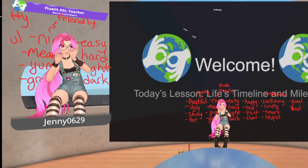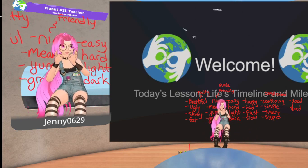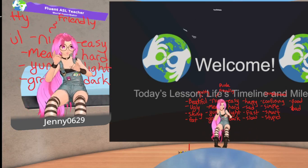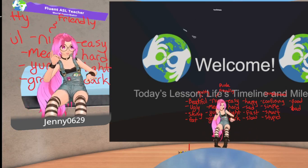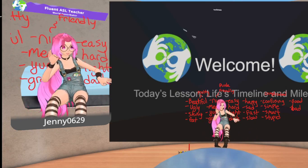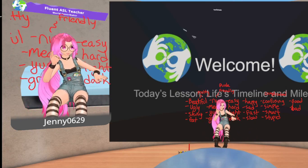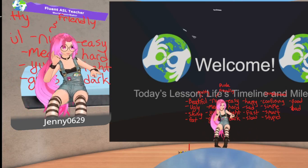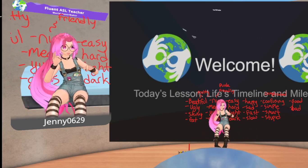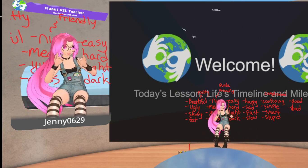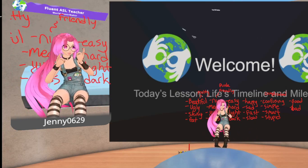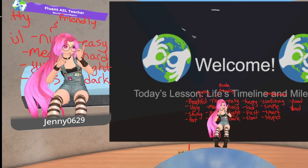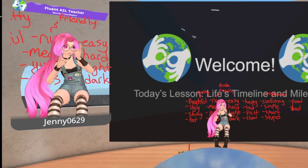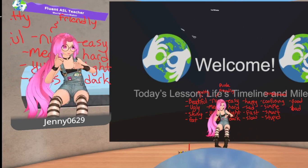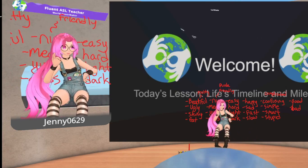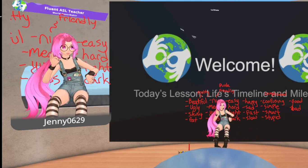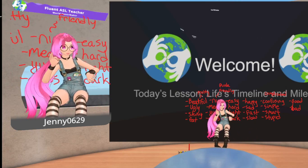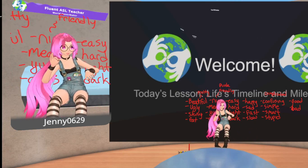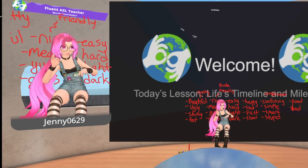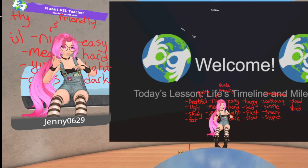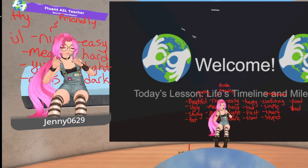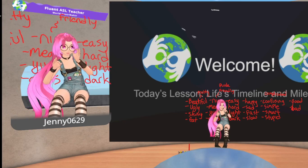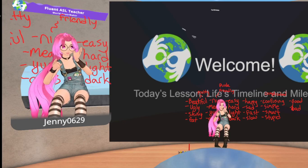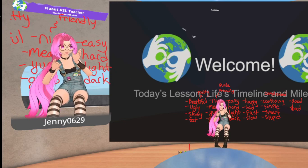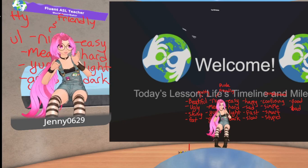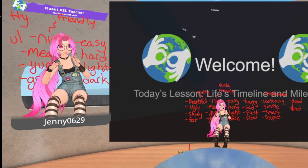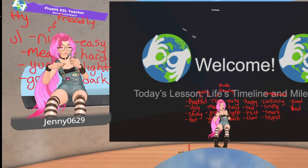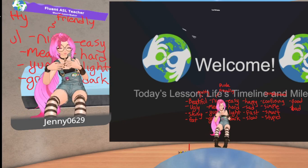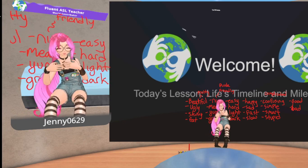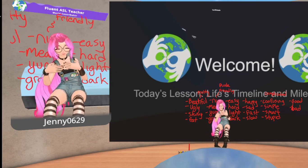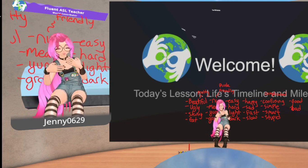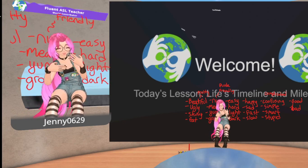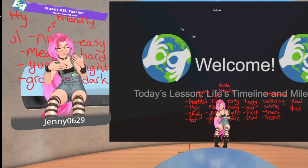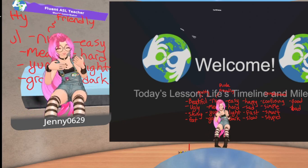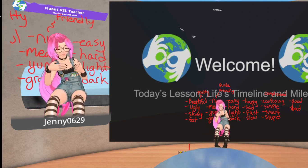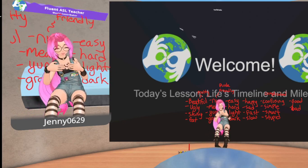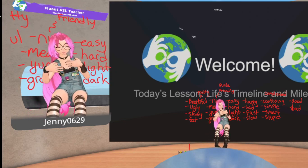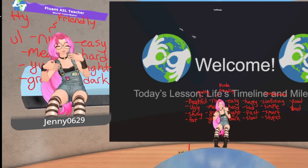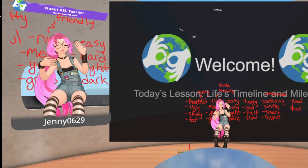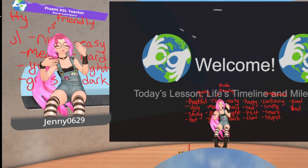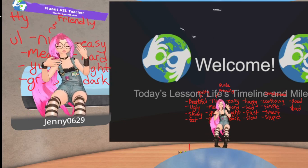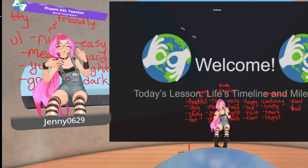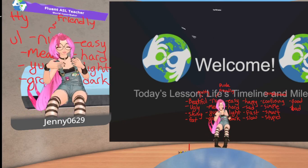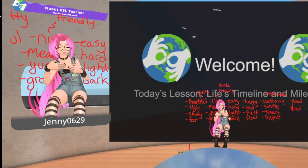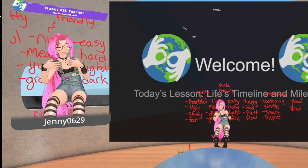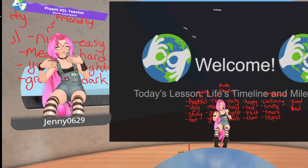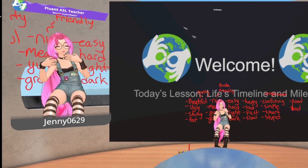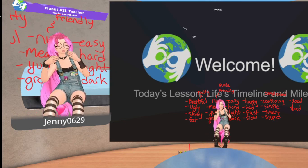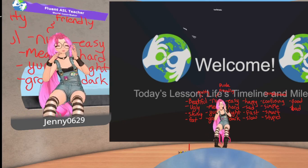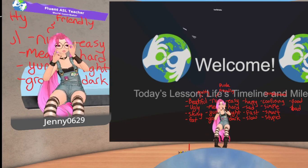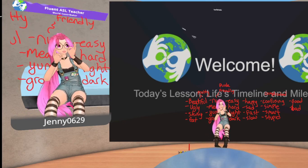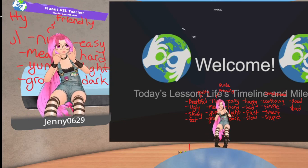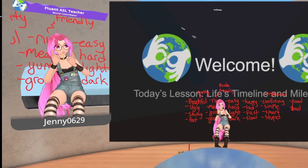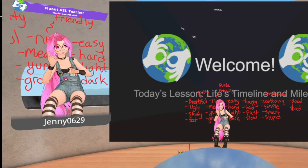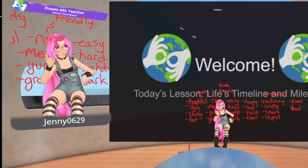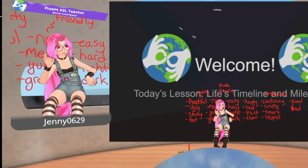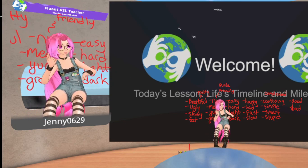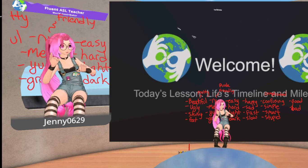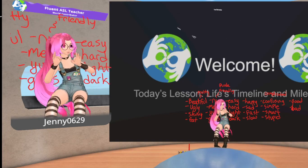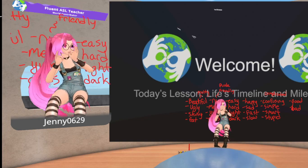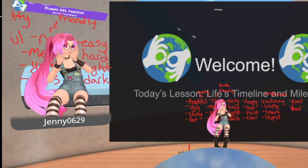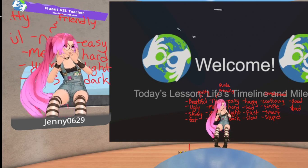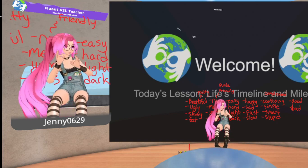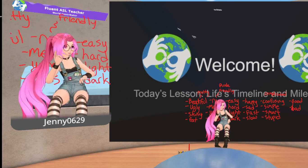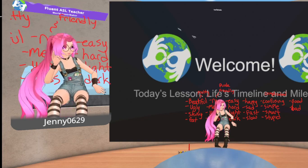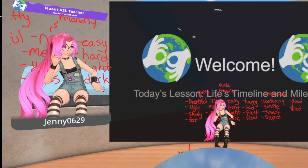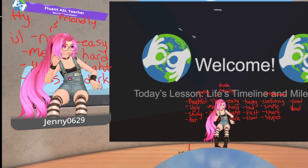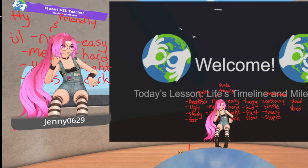gonna kind of do this, I don't know, it's a little similar to easy. Remember how easy was kind of a flick motion? Very similar.